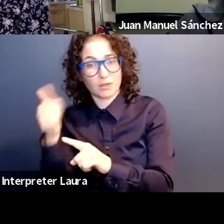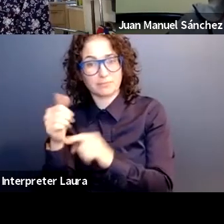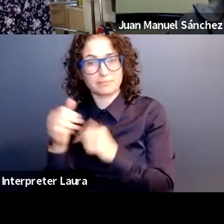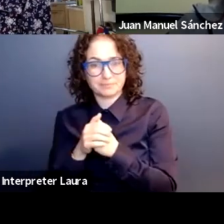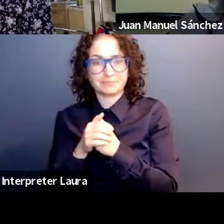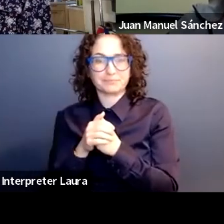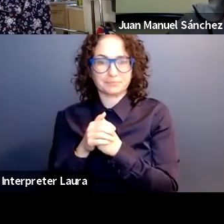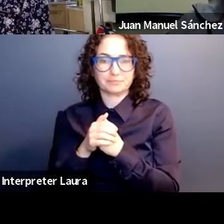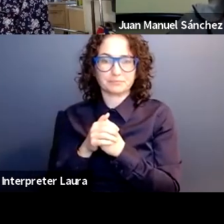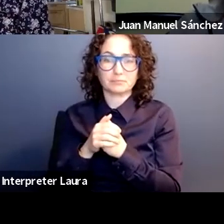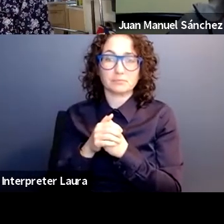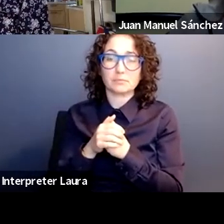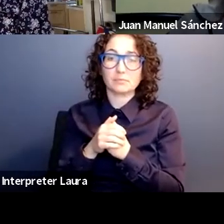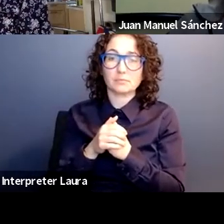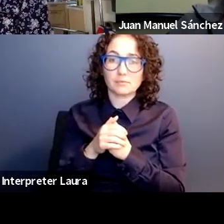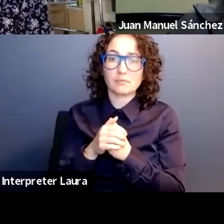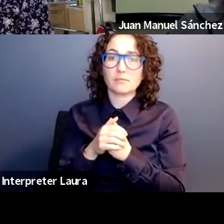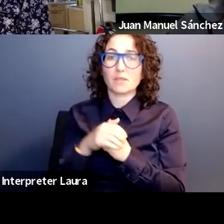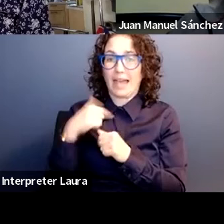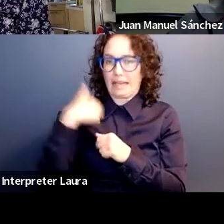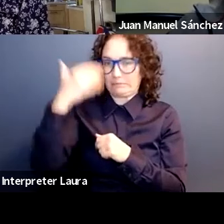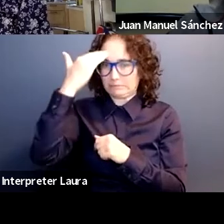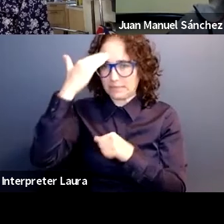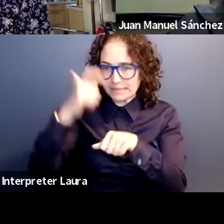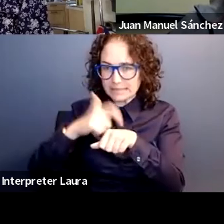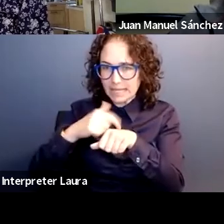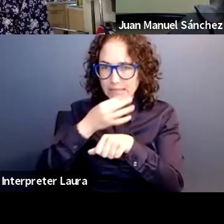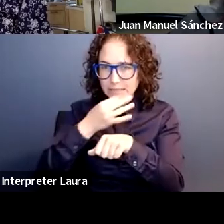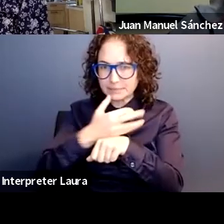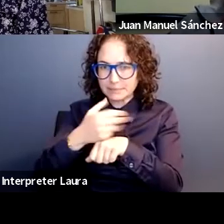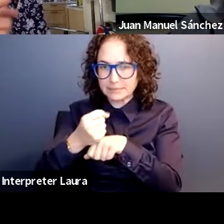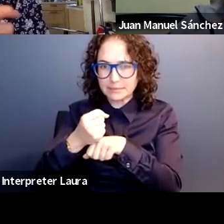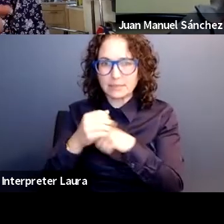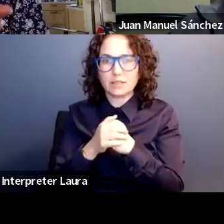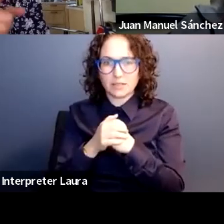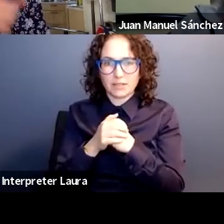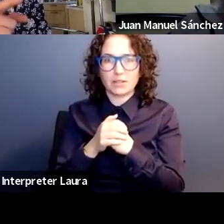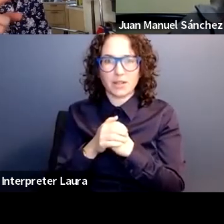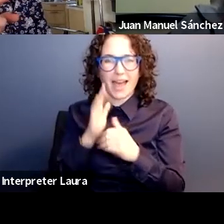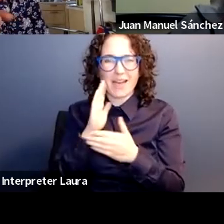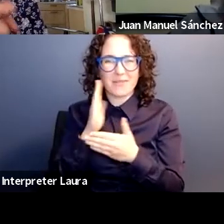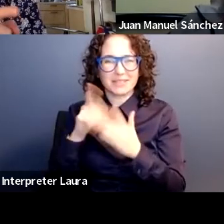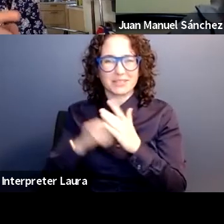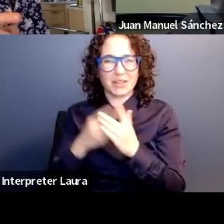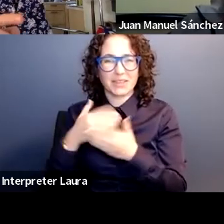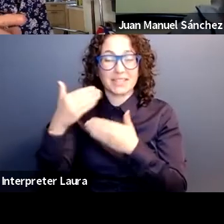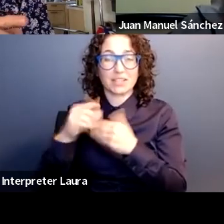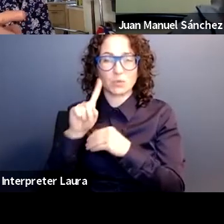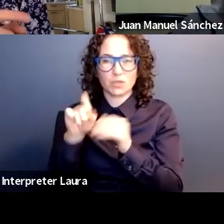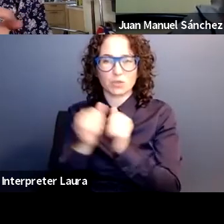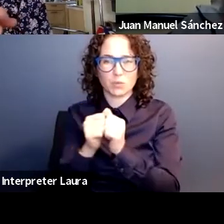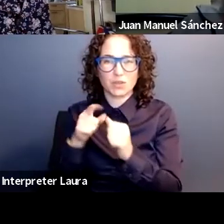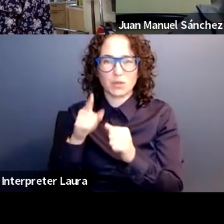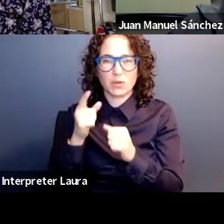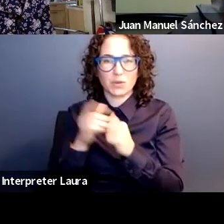things. I am mindful of the time, and so I'll start the next question next with you, Shauna,